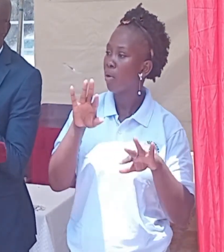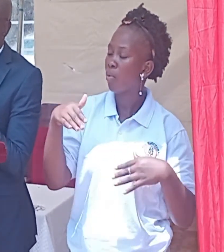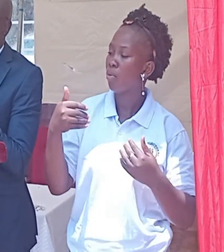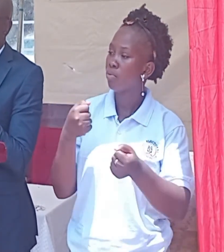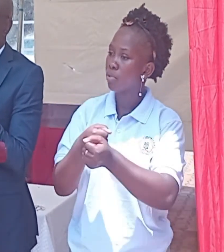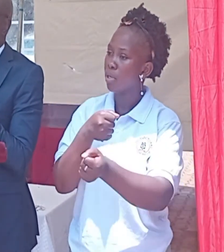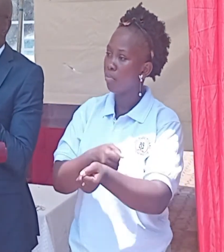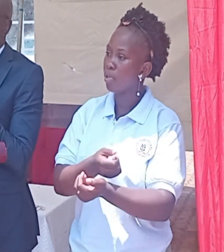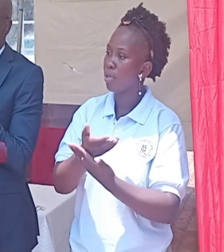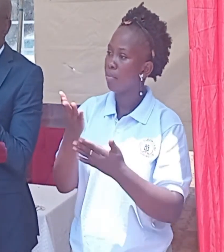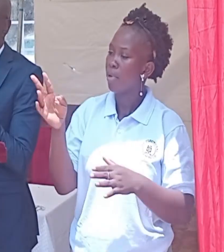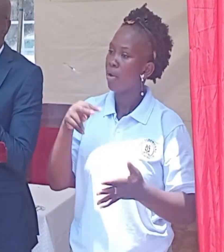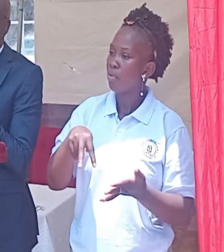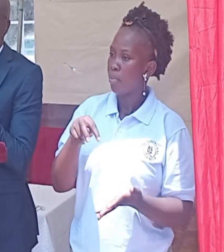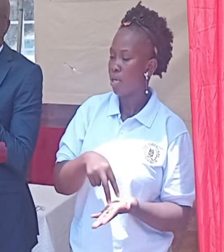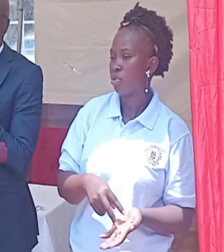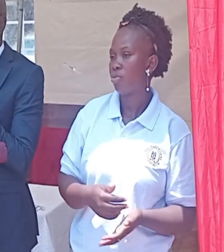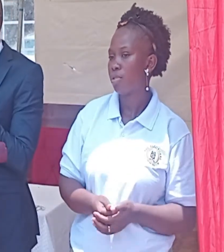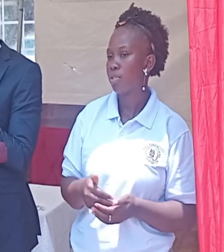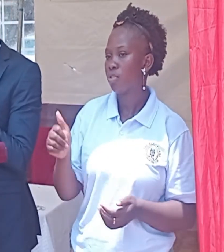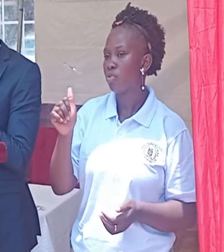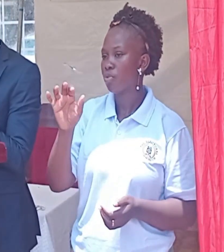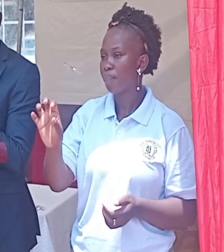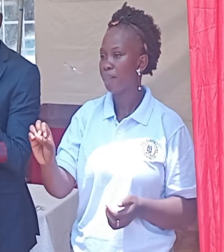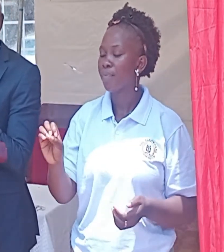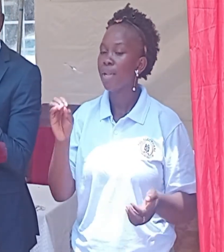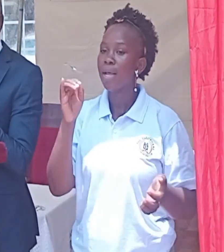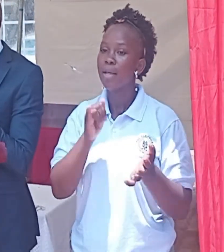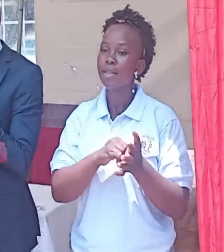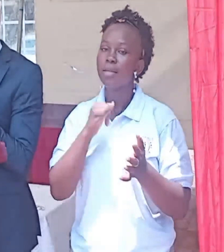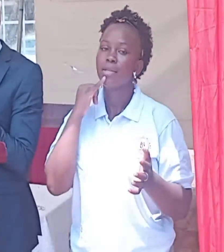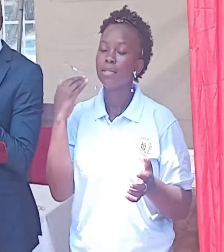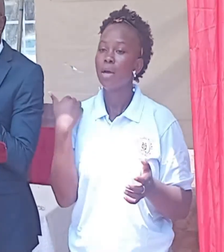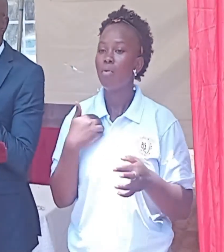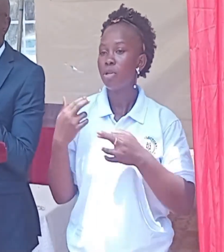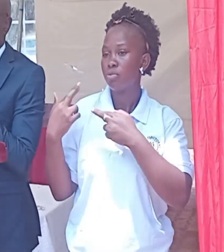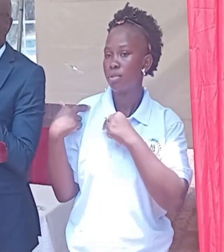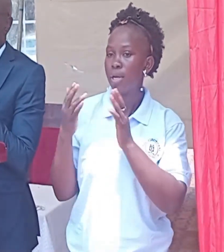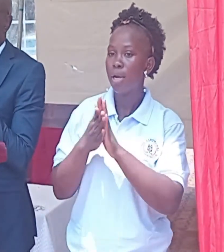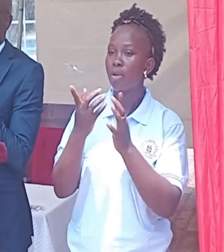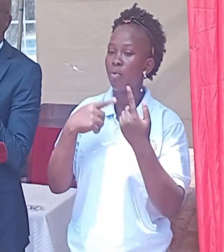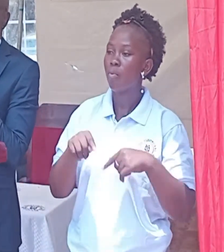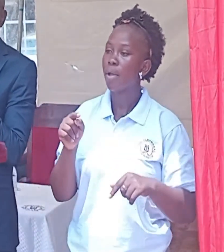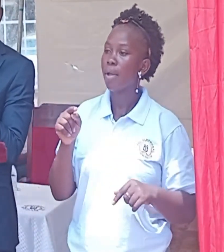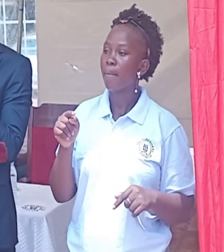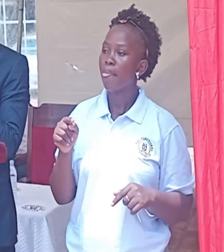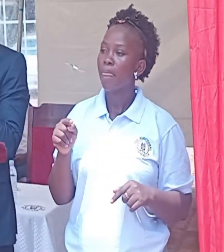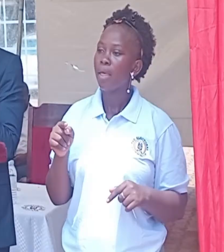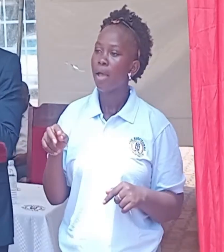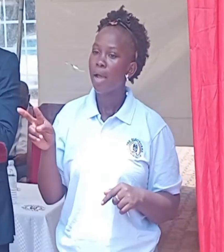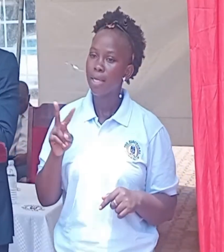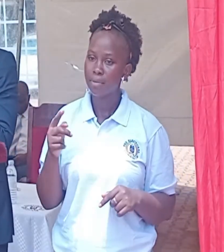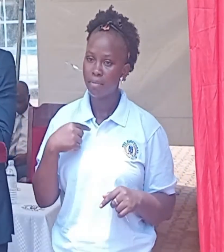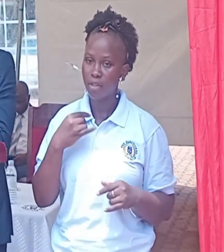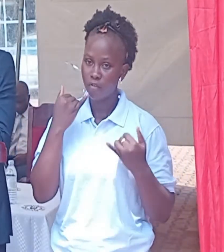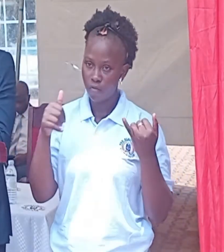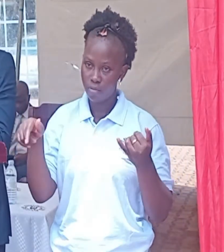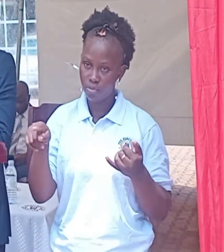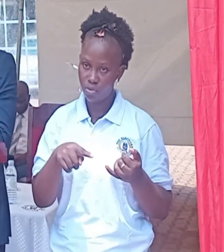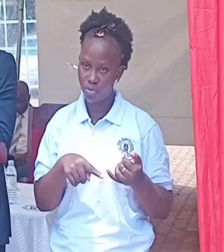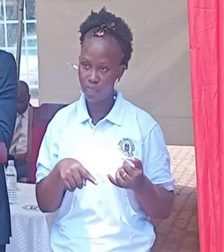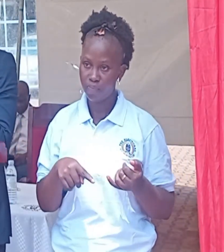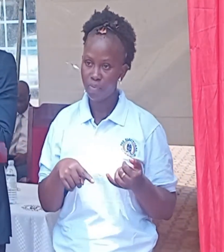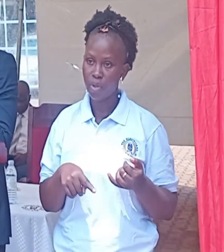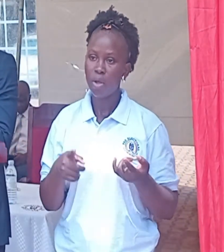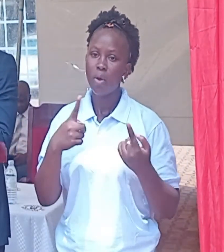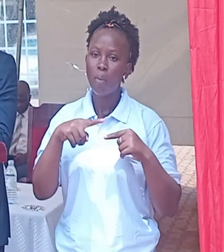support their nominations. So that is our duty, and as I told you,